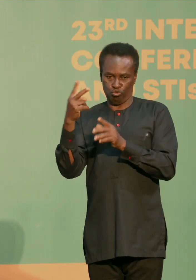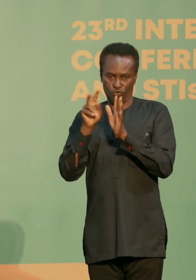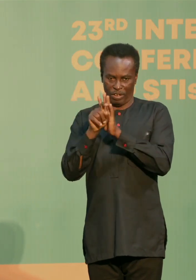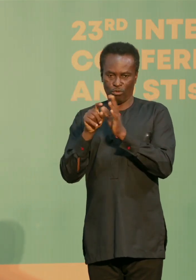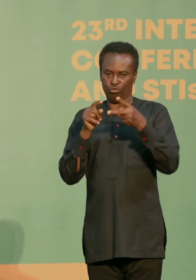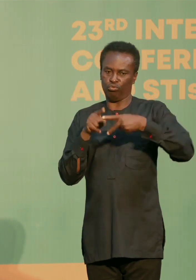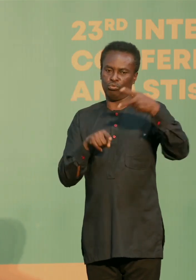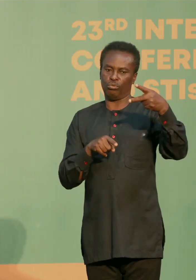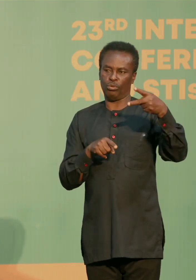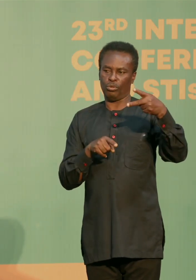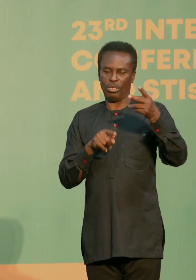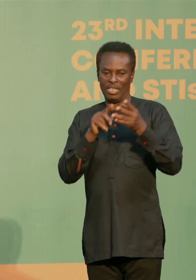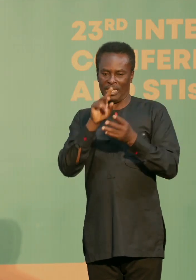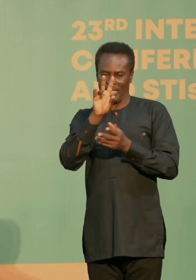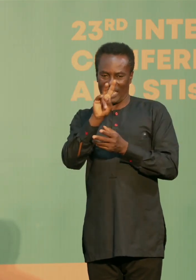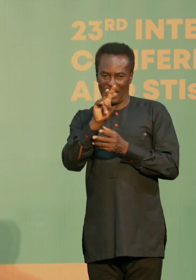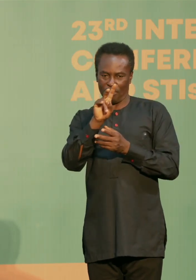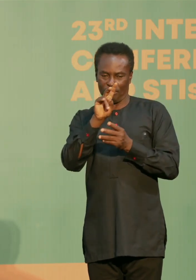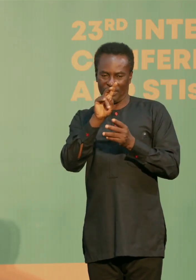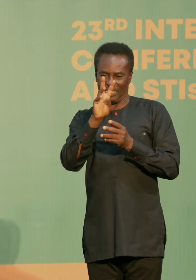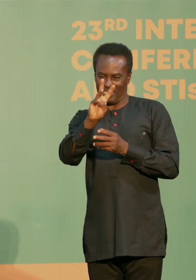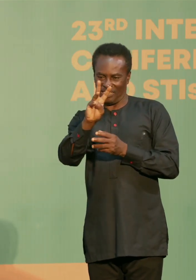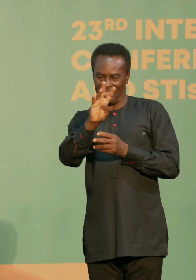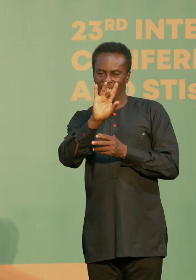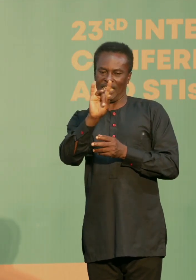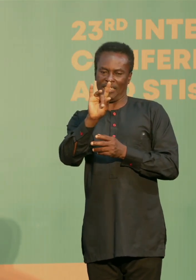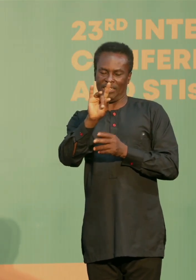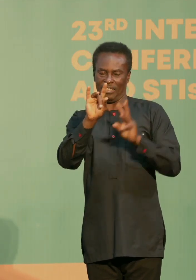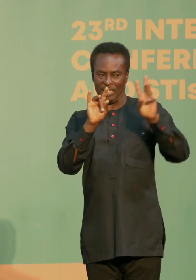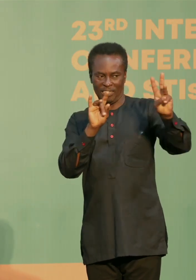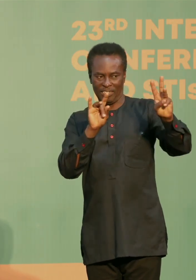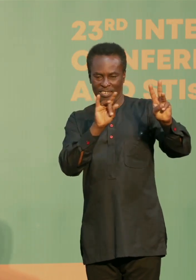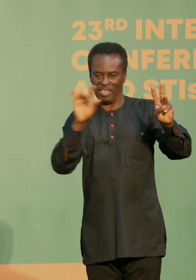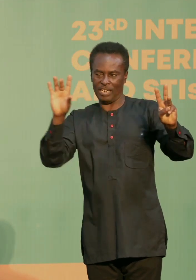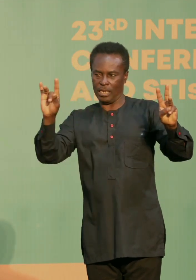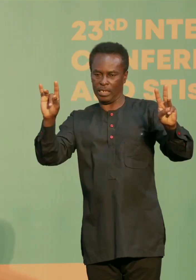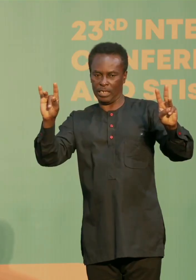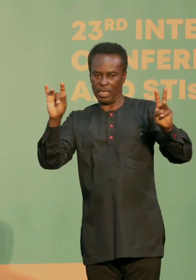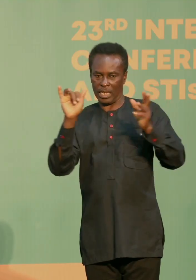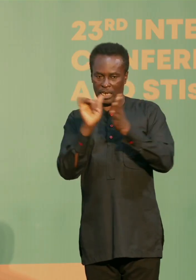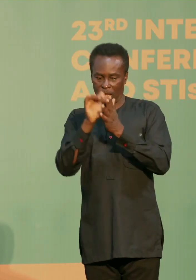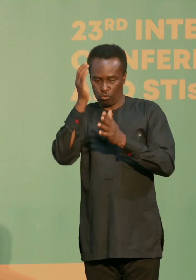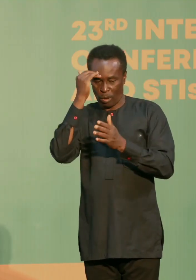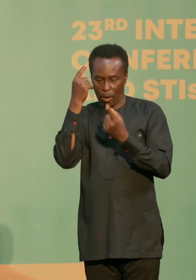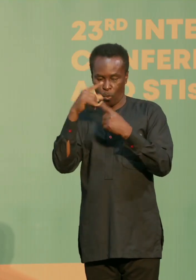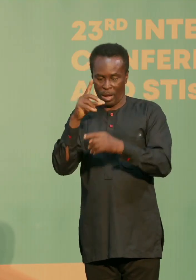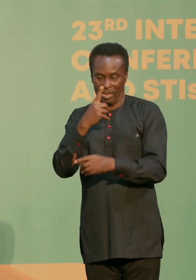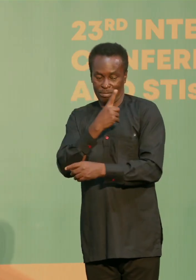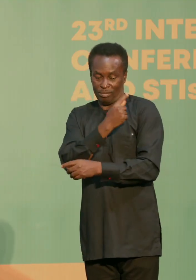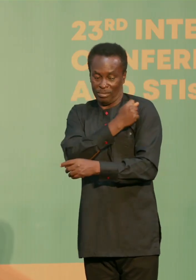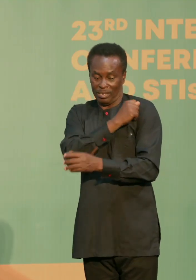genotypes, type 16 and type 18. This is why when the vaccine was being